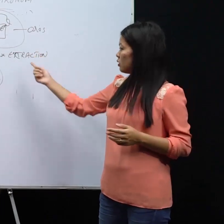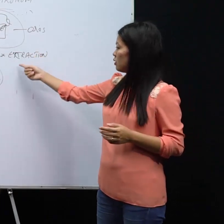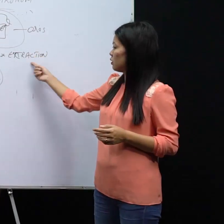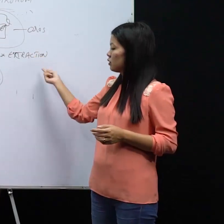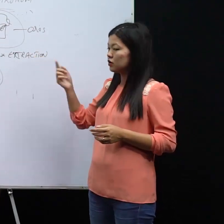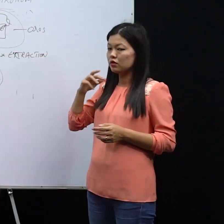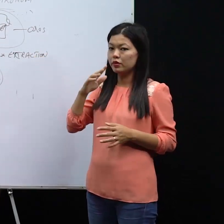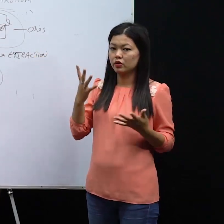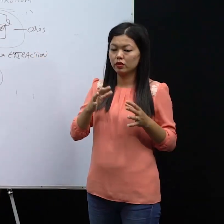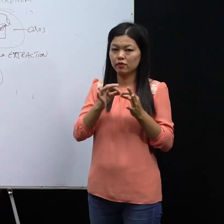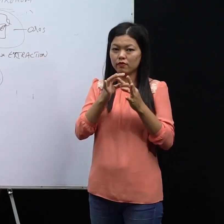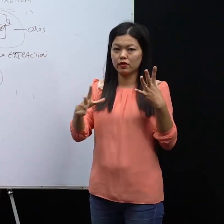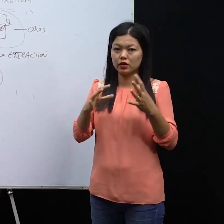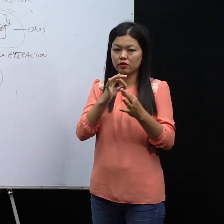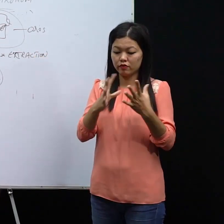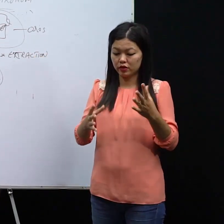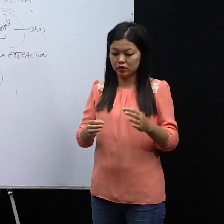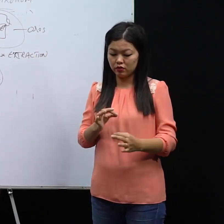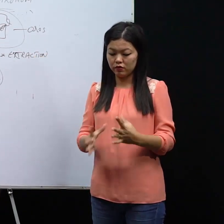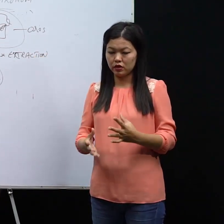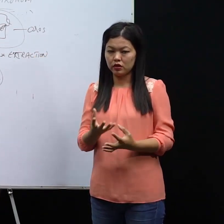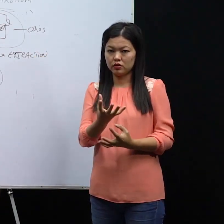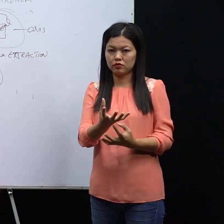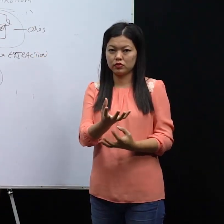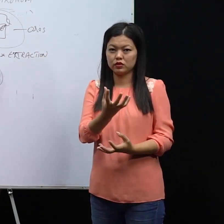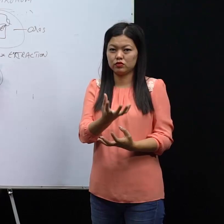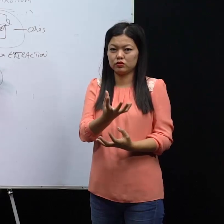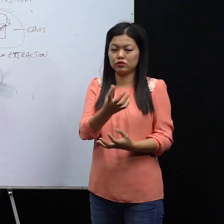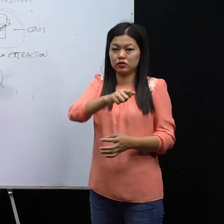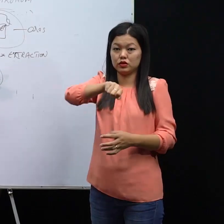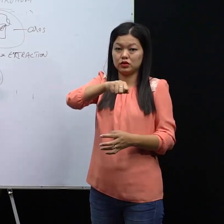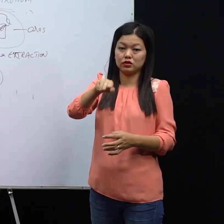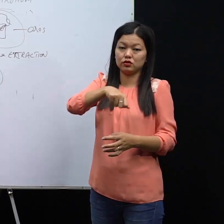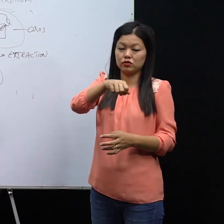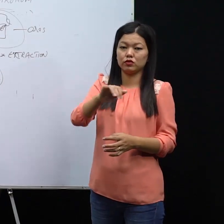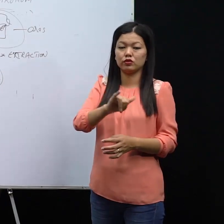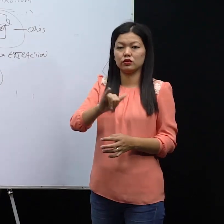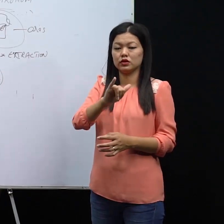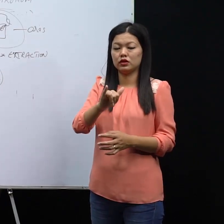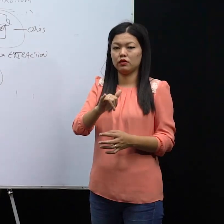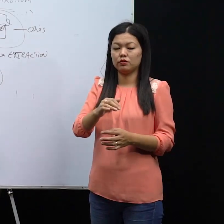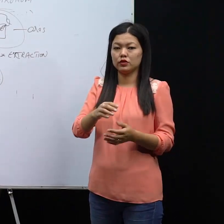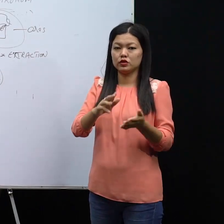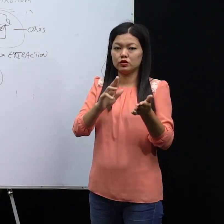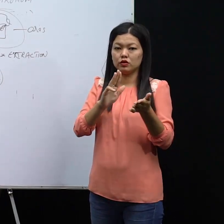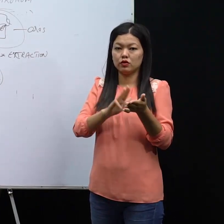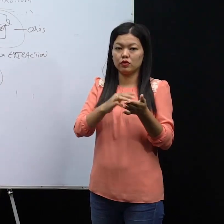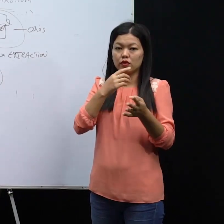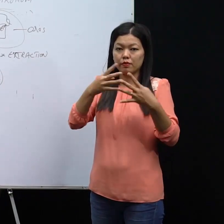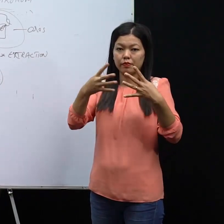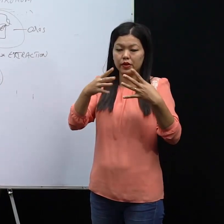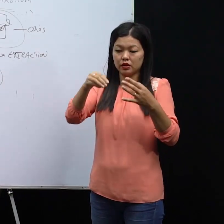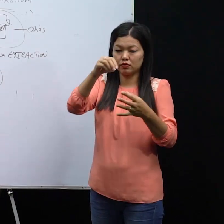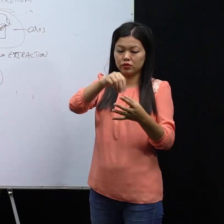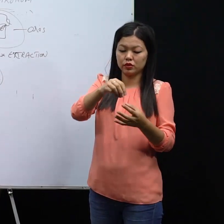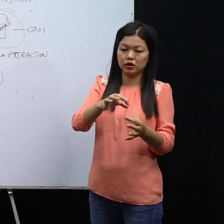and refining. Okay, this metal, it has to go like this extraction process, and also after extraction is done, and then it